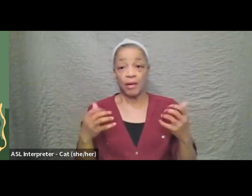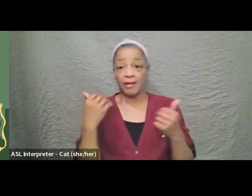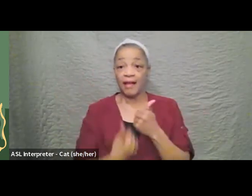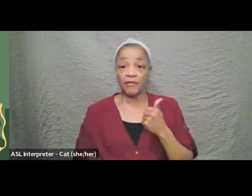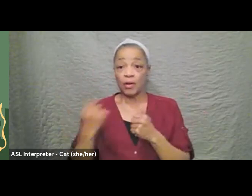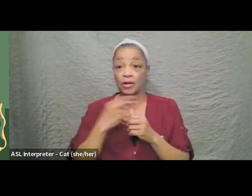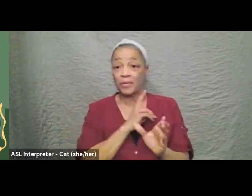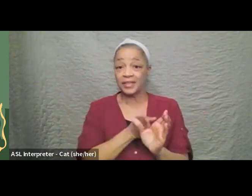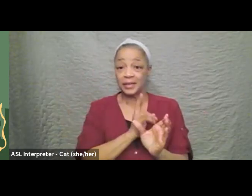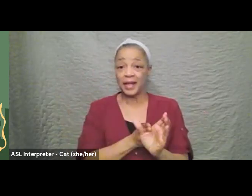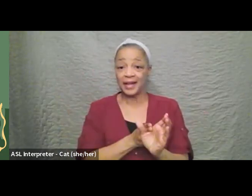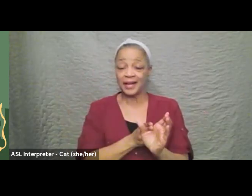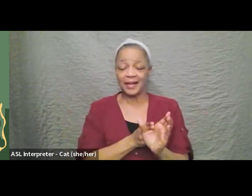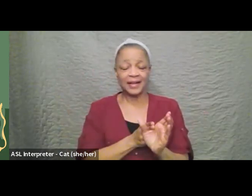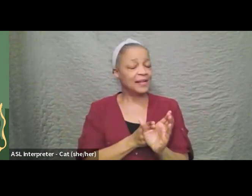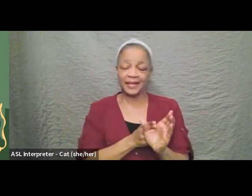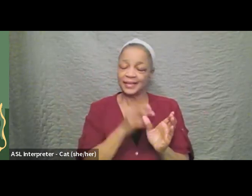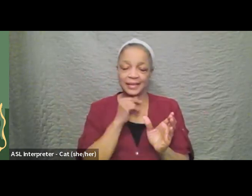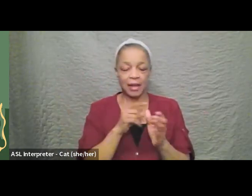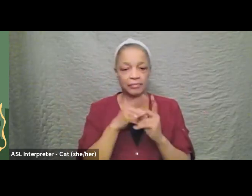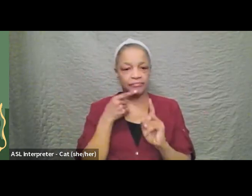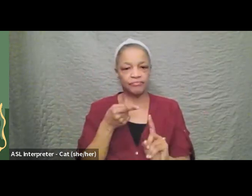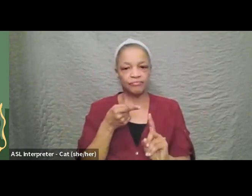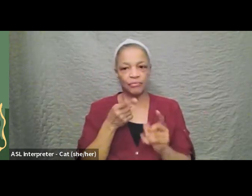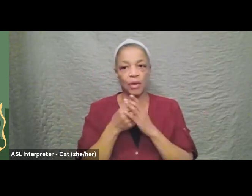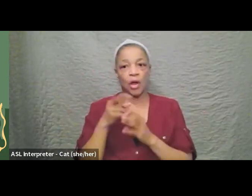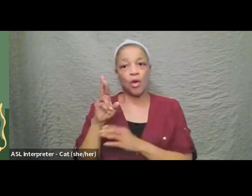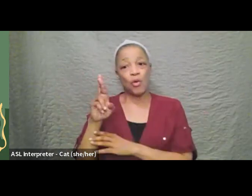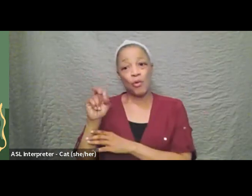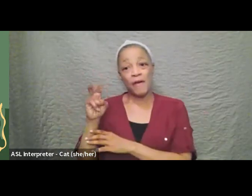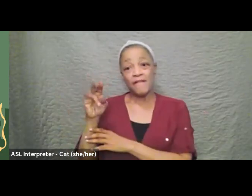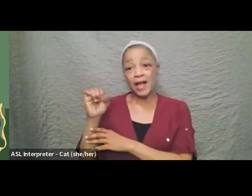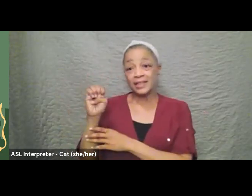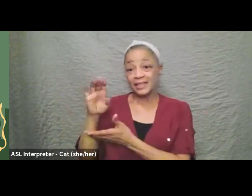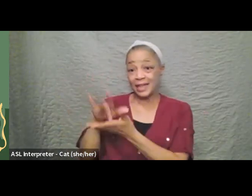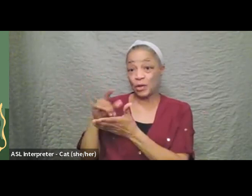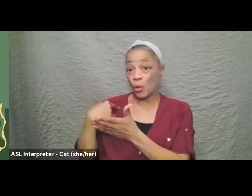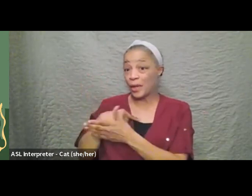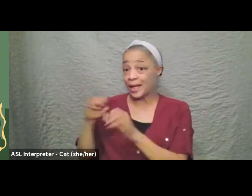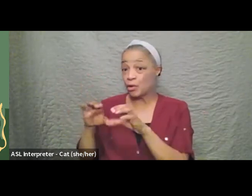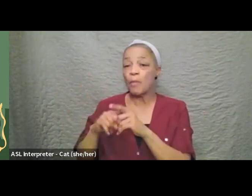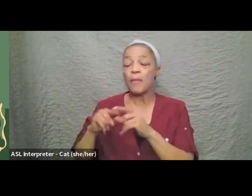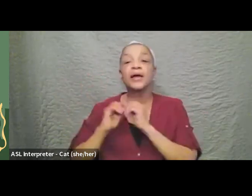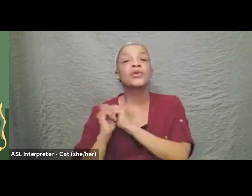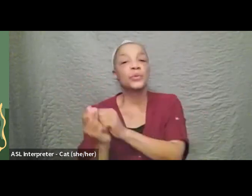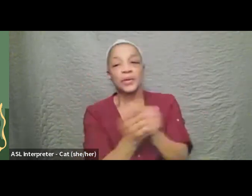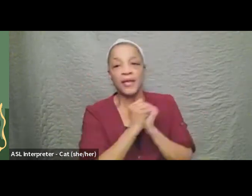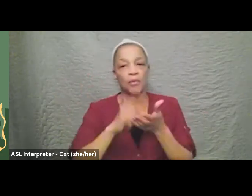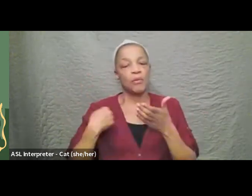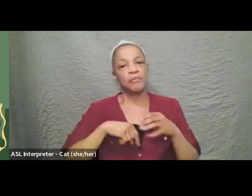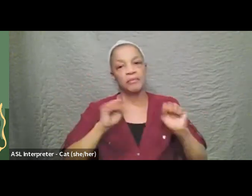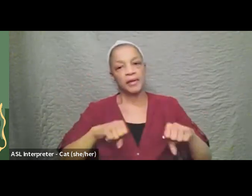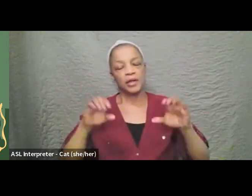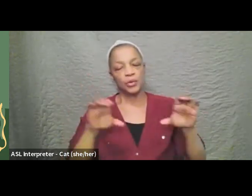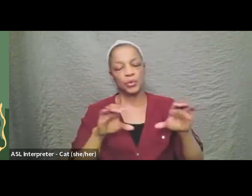in this. This is not about what the Revise Center can do, but what we can do together.